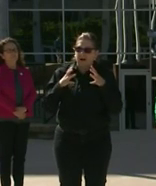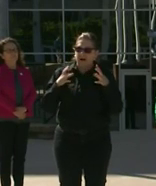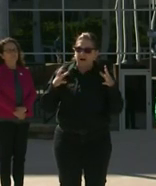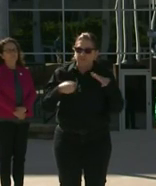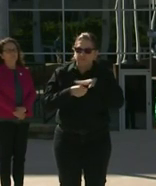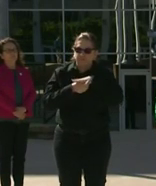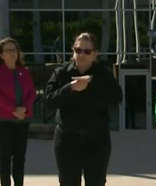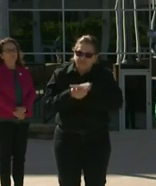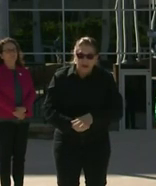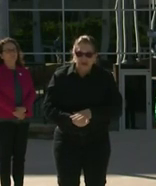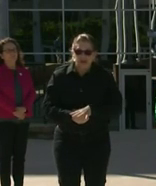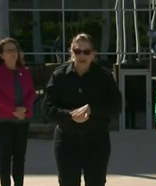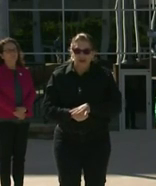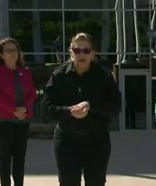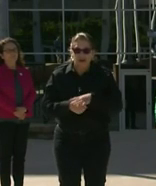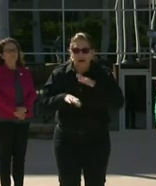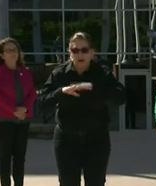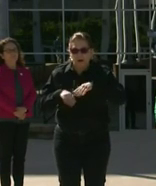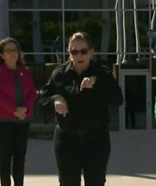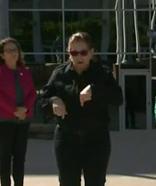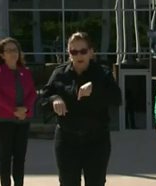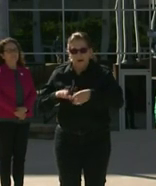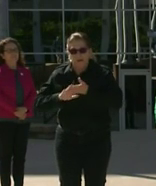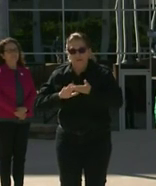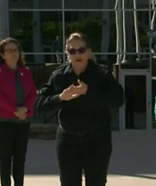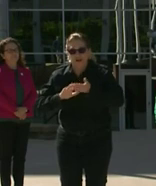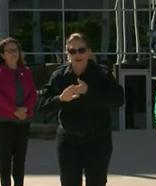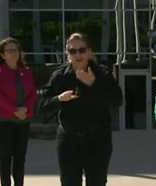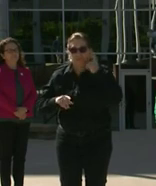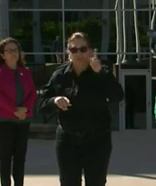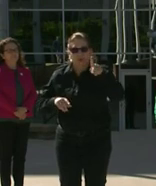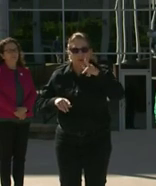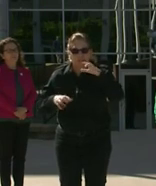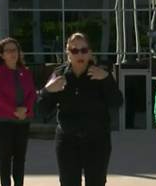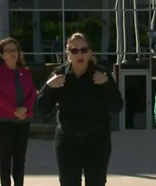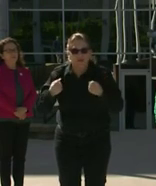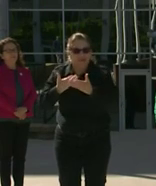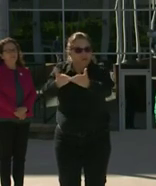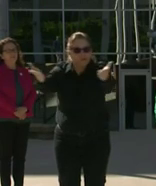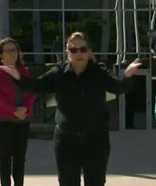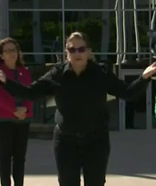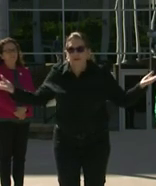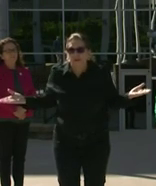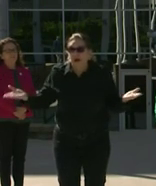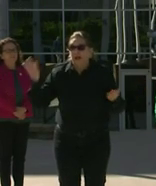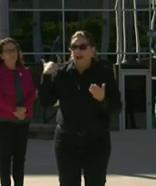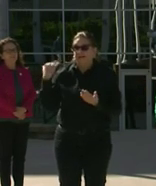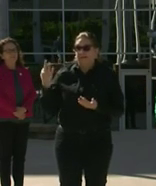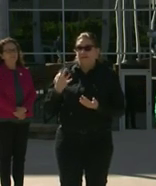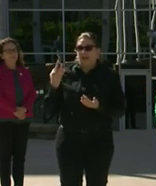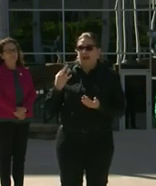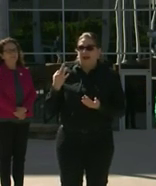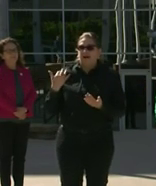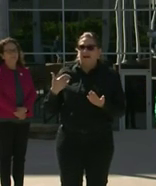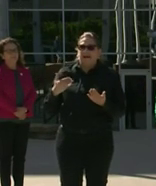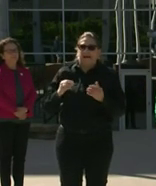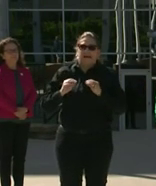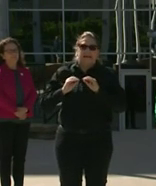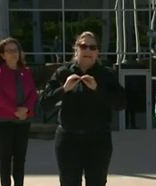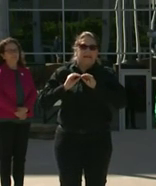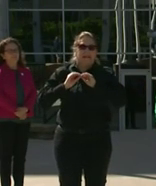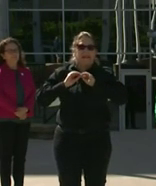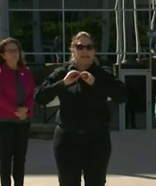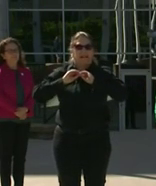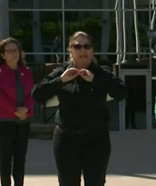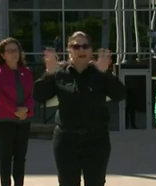impacted residents and businesses. As a result, this past Friday, as it became clear to us that further federal assistance would be needed